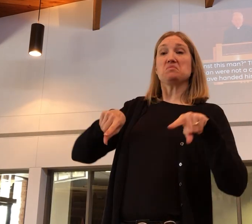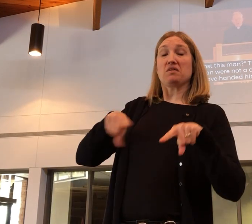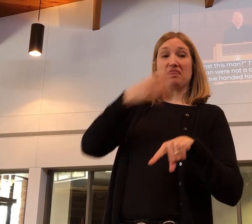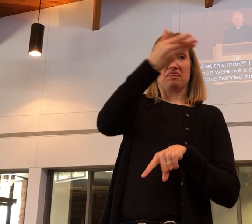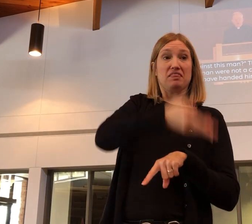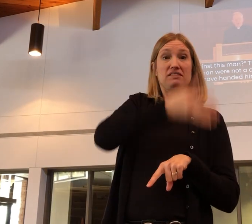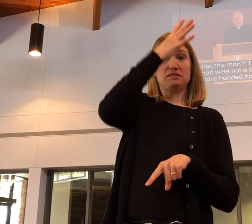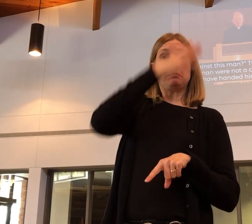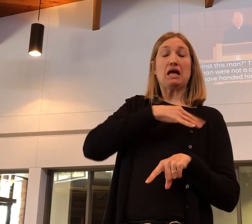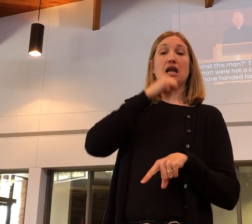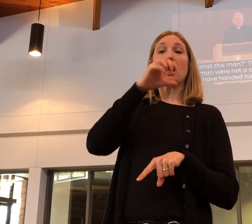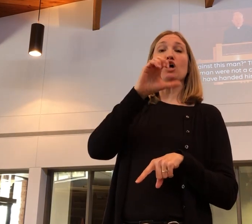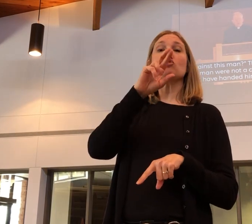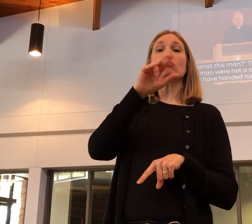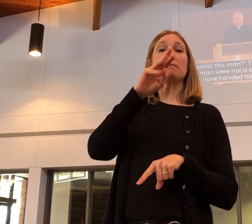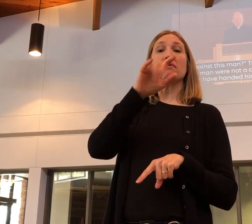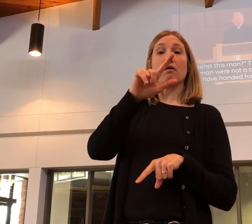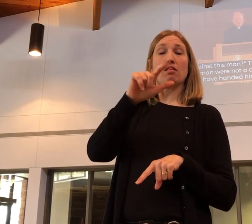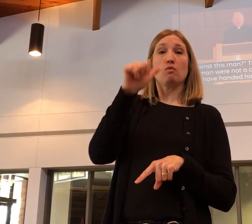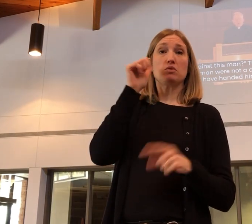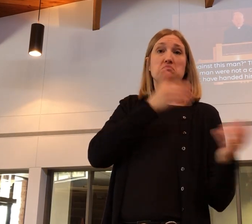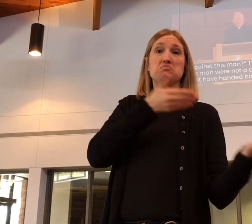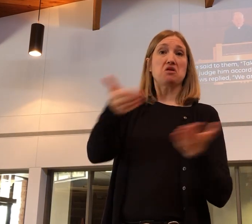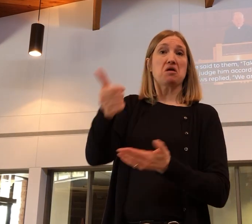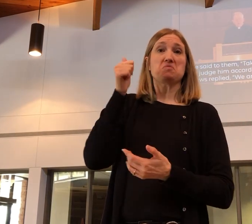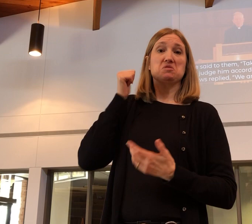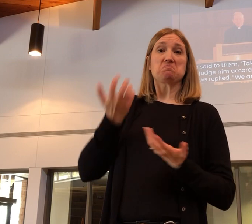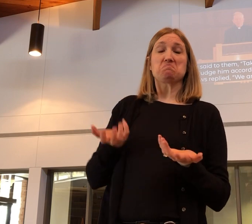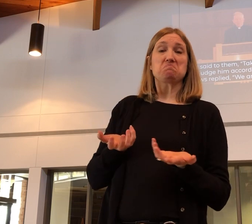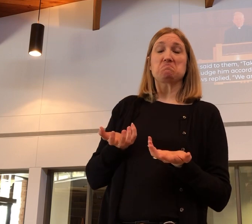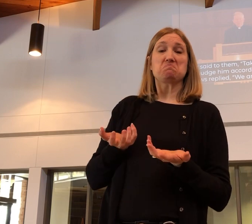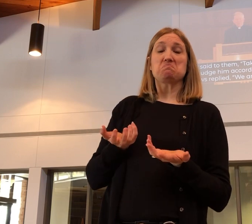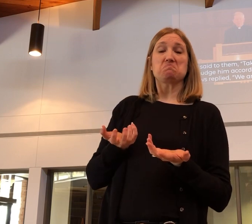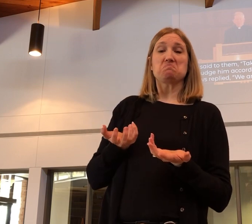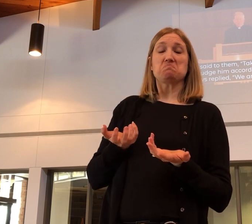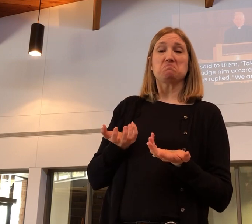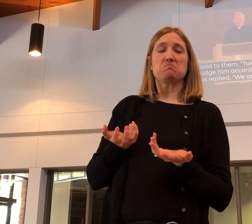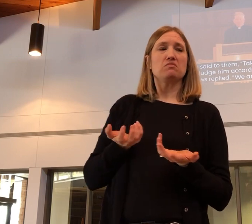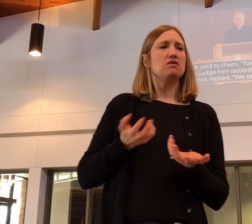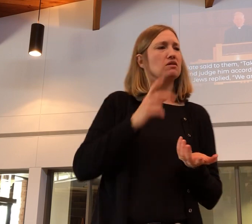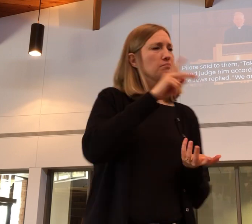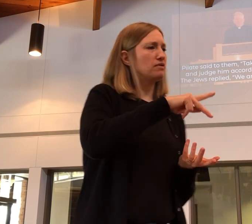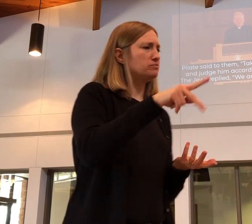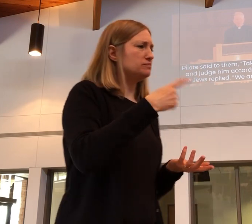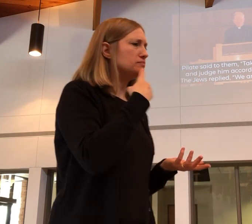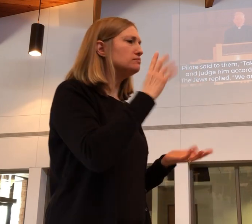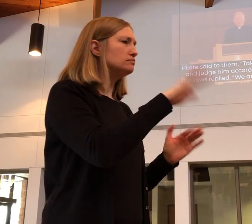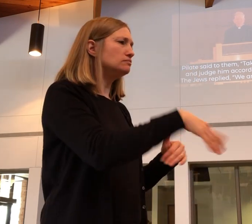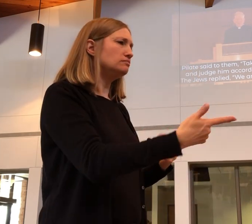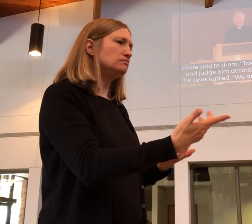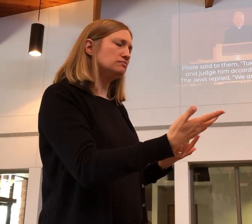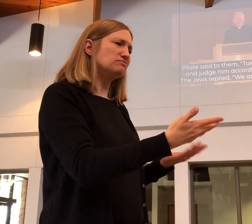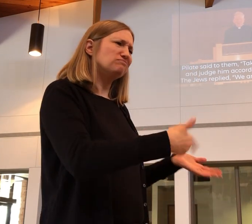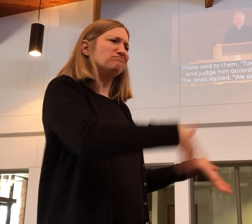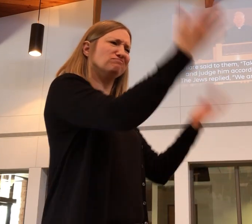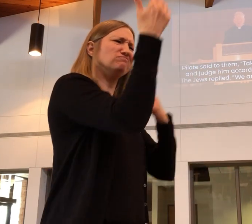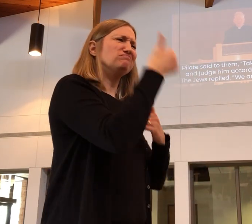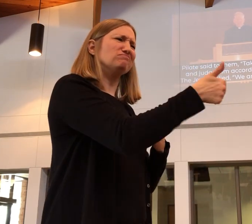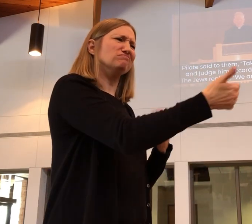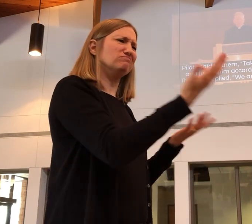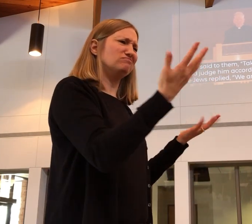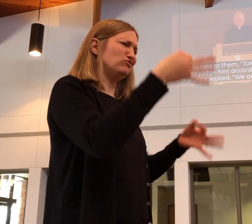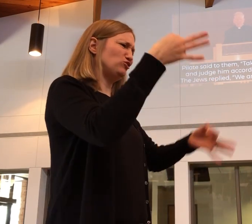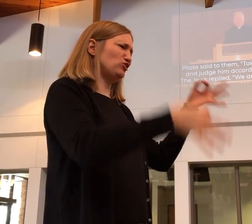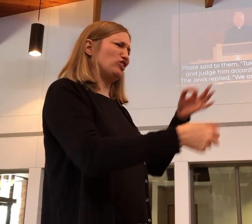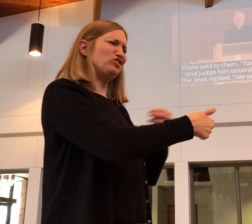man were not a criminal, we would not have handed him over to you." Pilate said to them, "Take him yourselves and